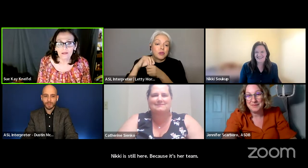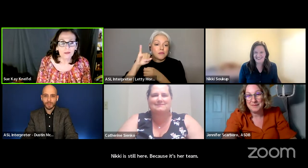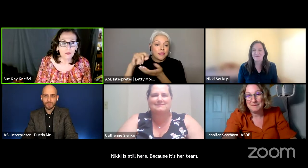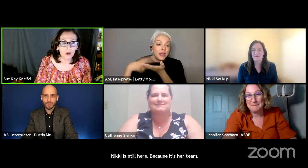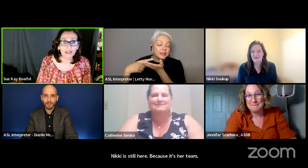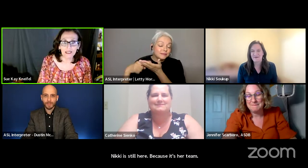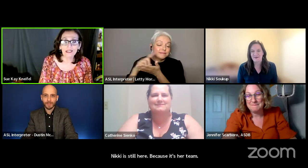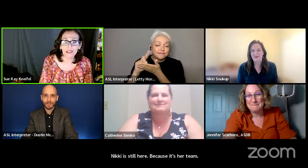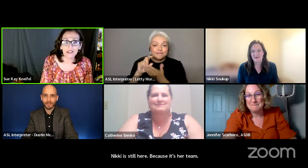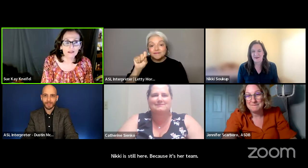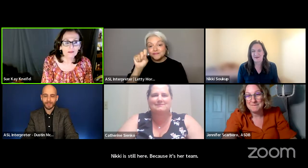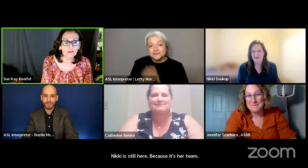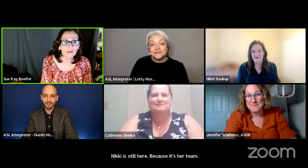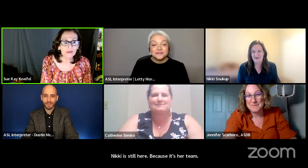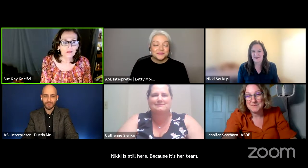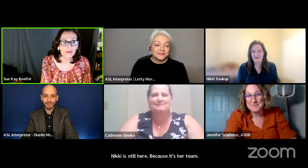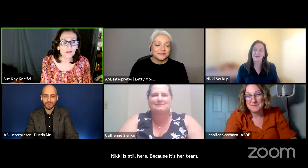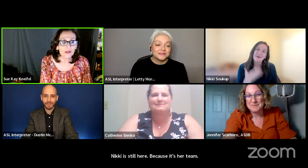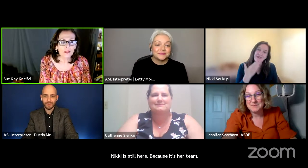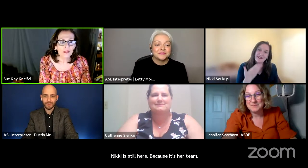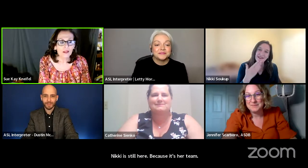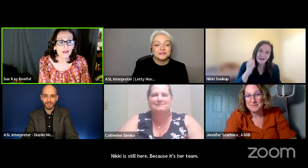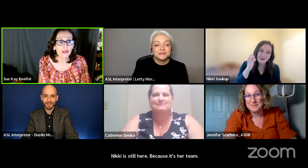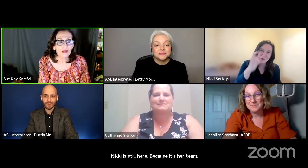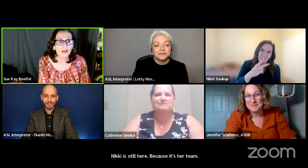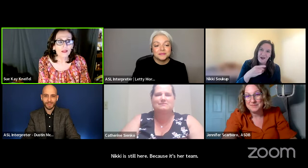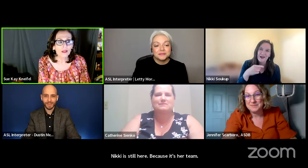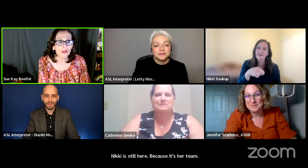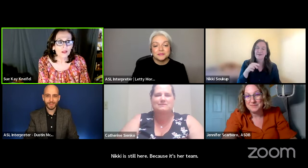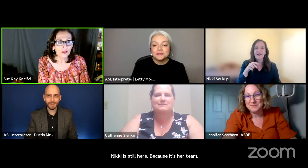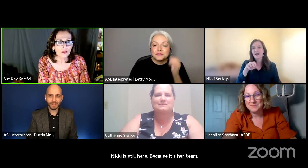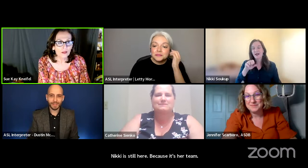design process.